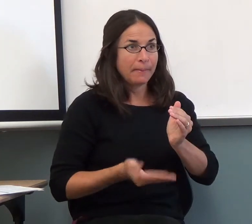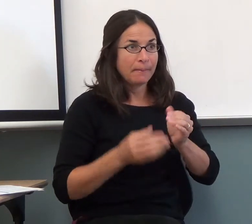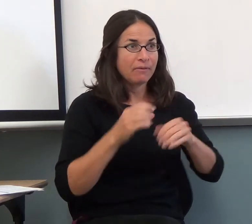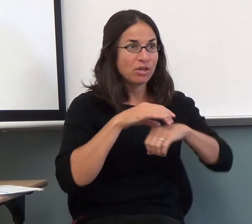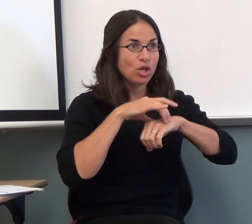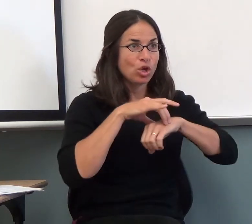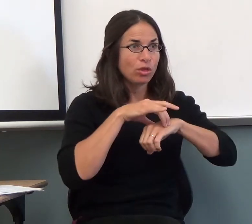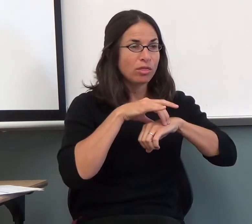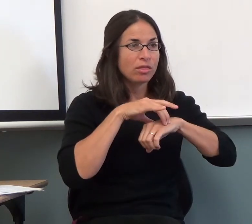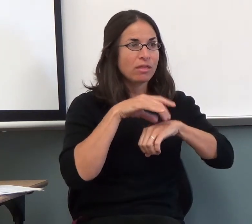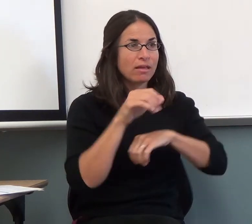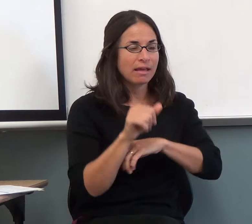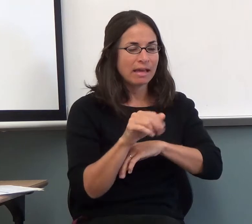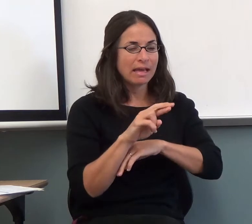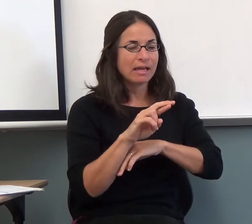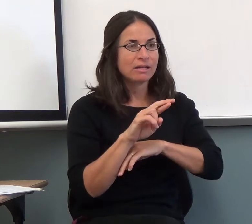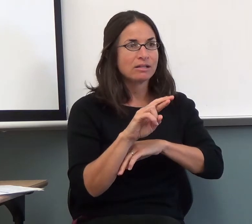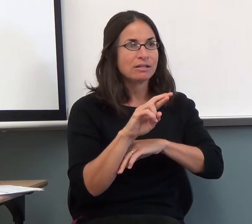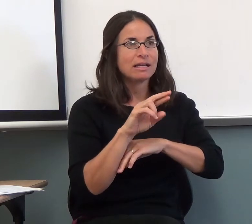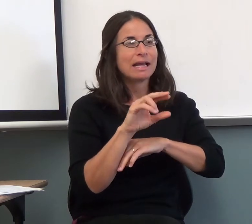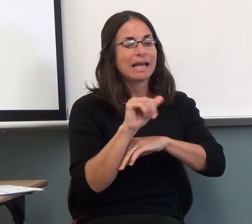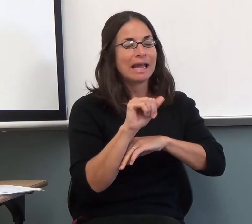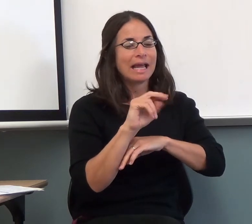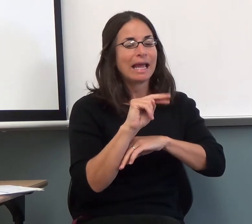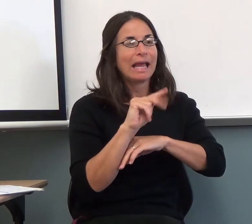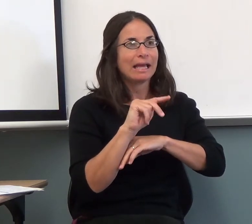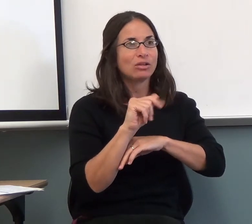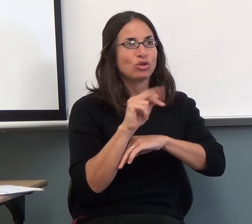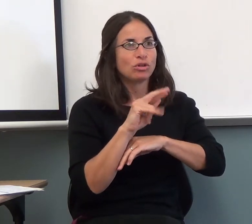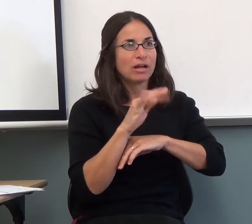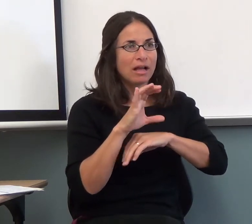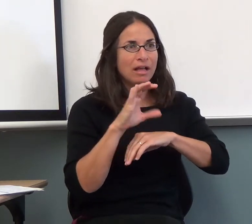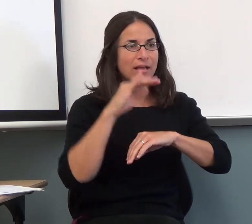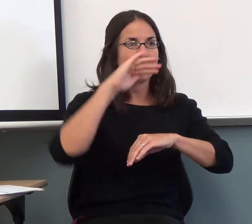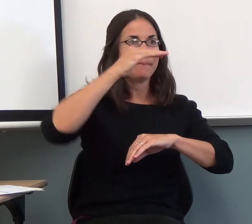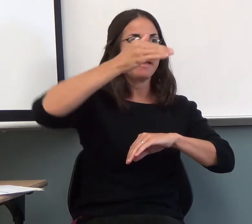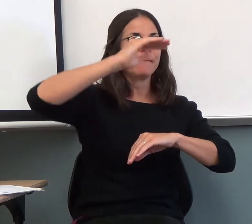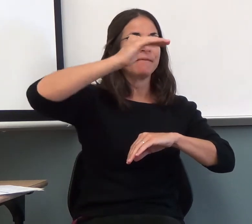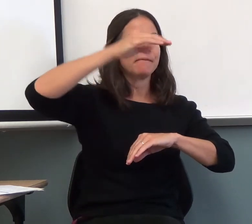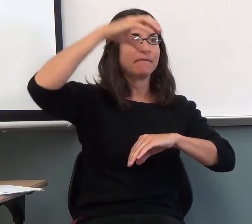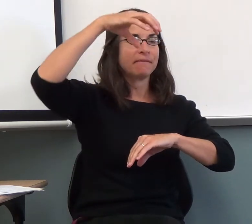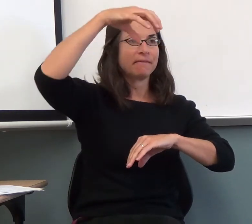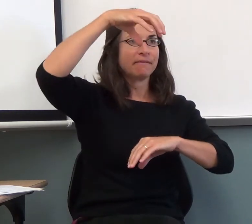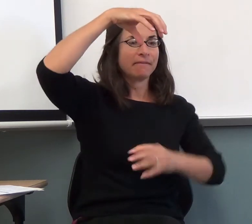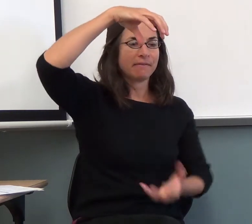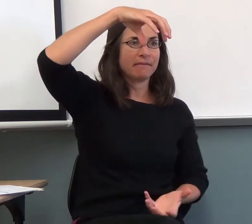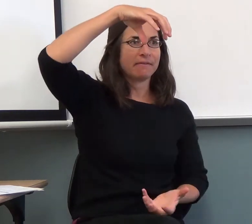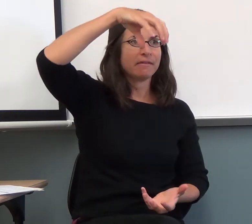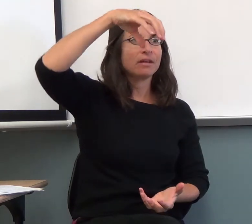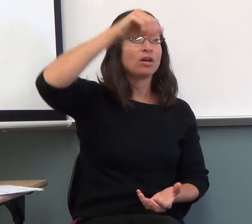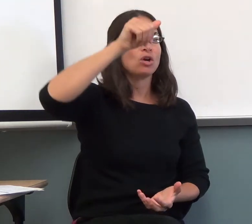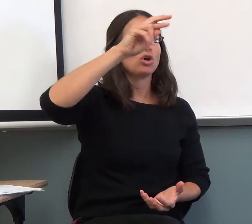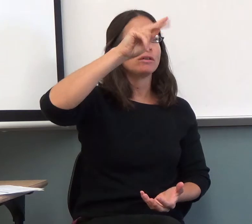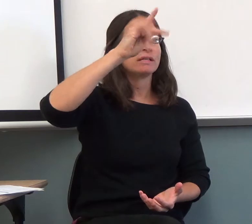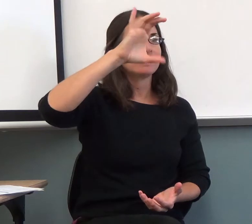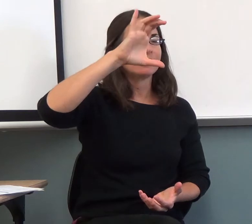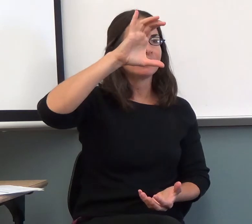and above the north is the Arctic. So subarctic means below the northern